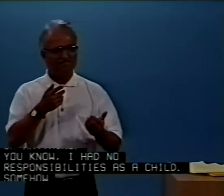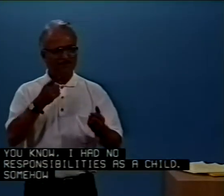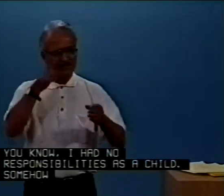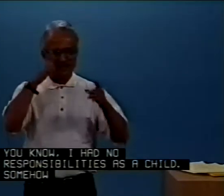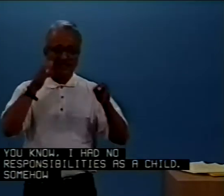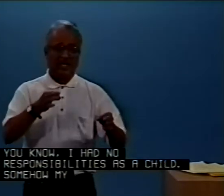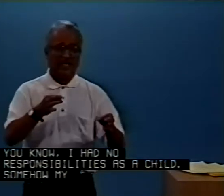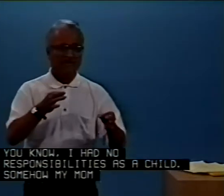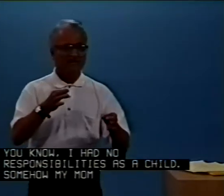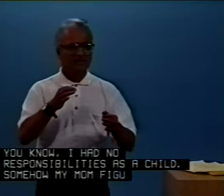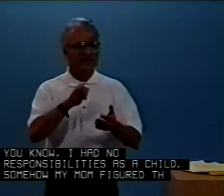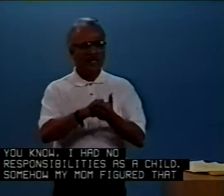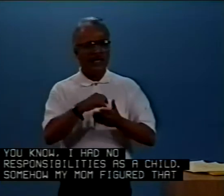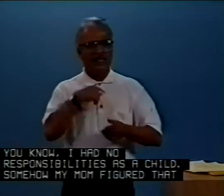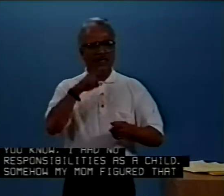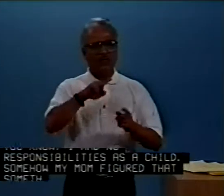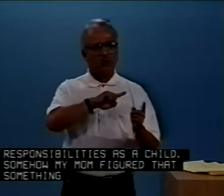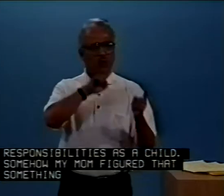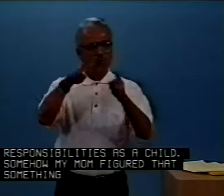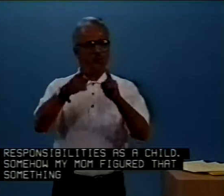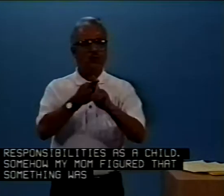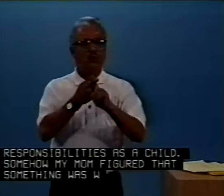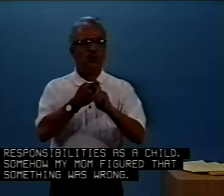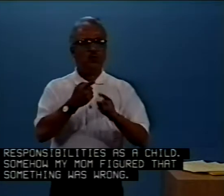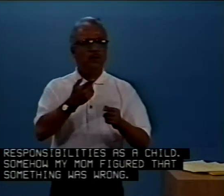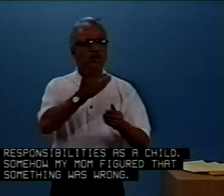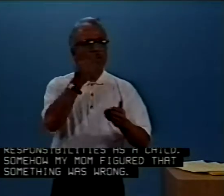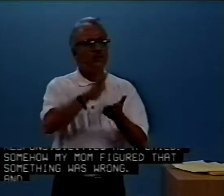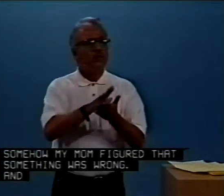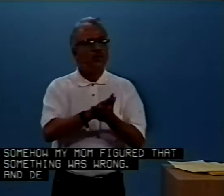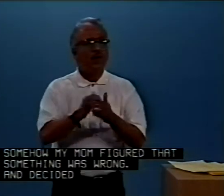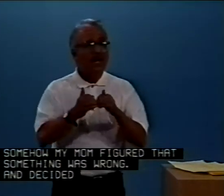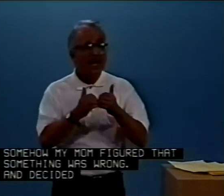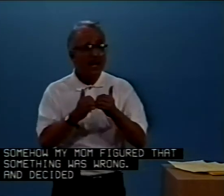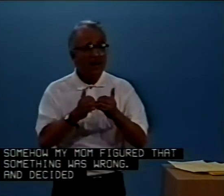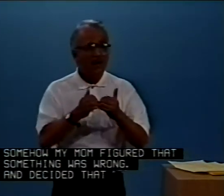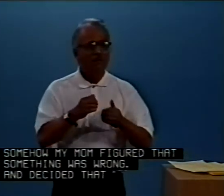wrong and decided that I needed to go to a better school.